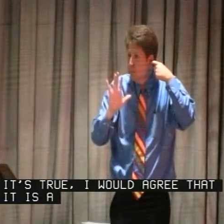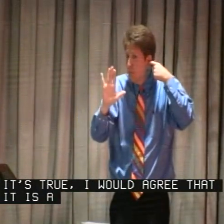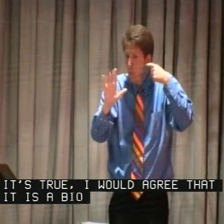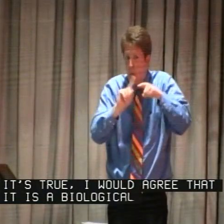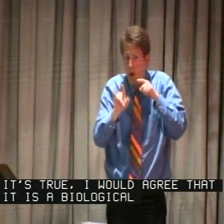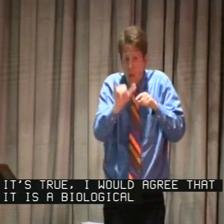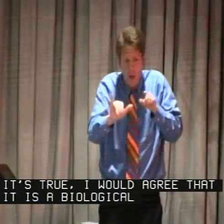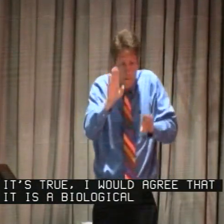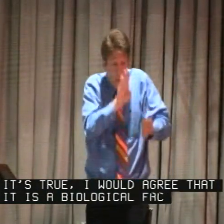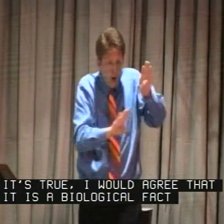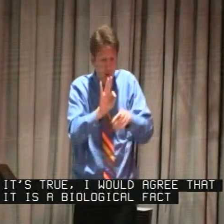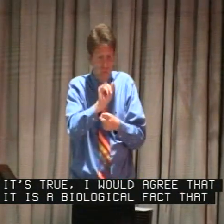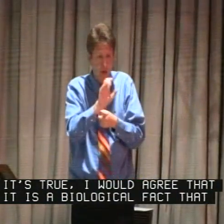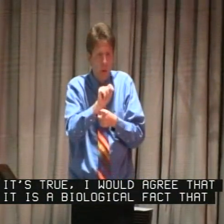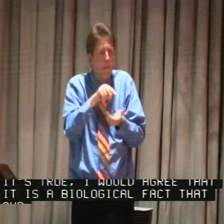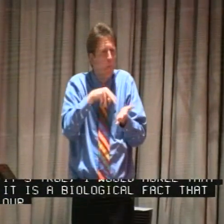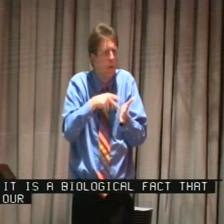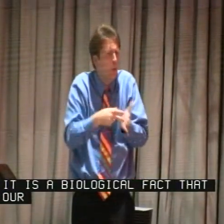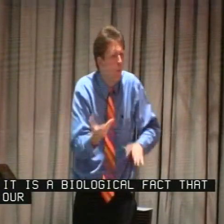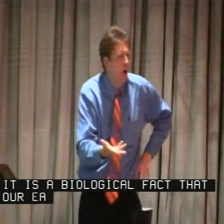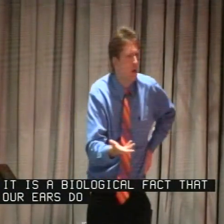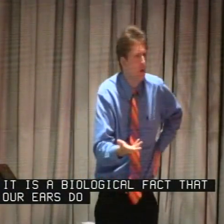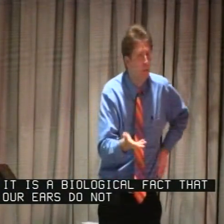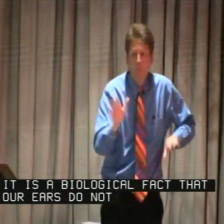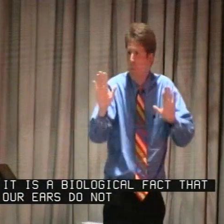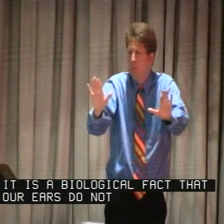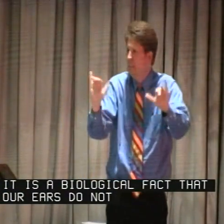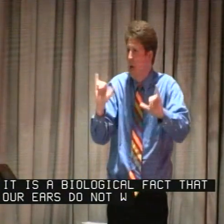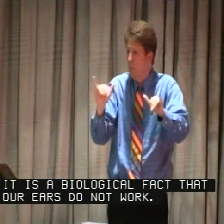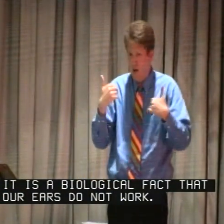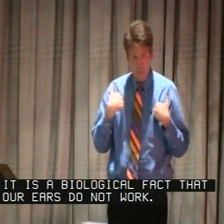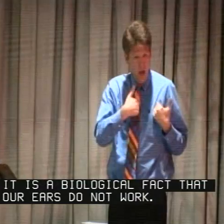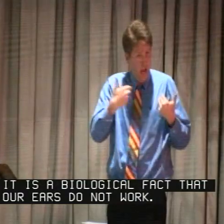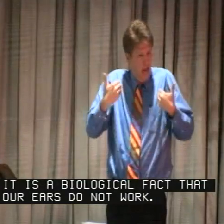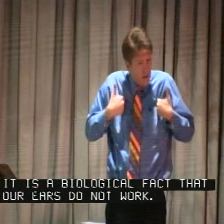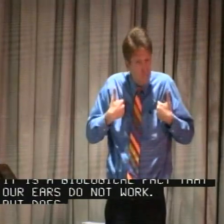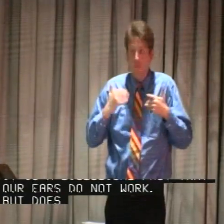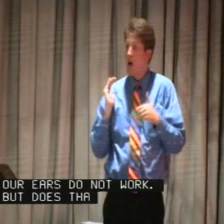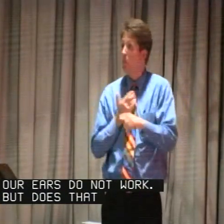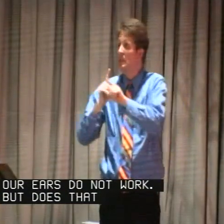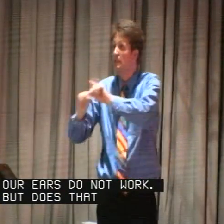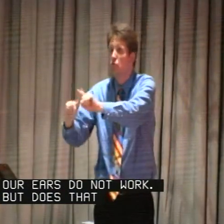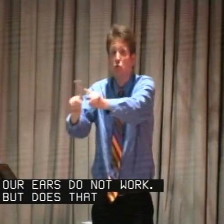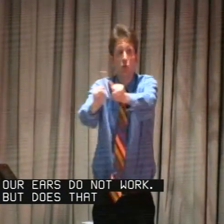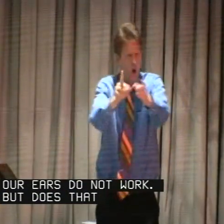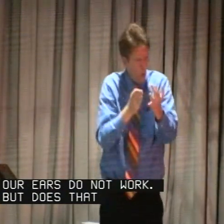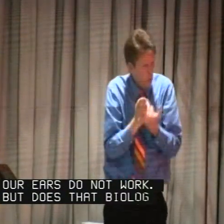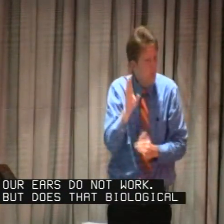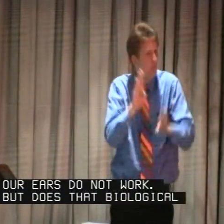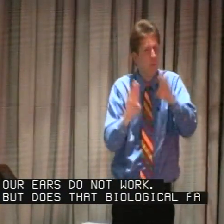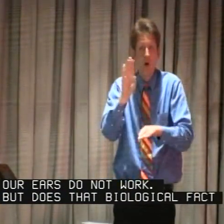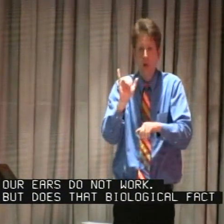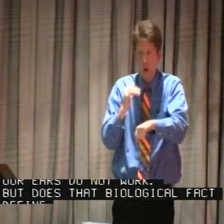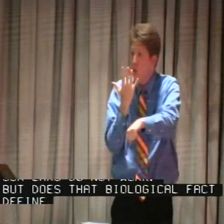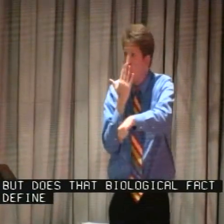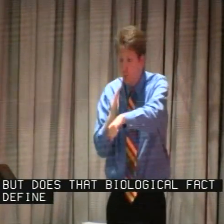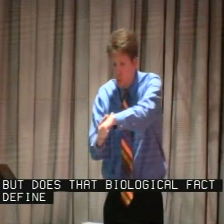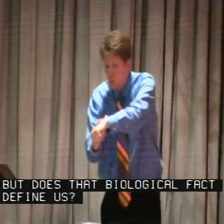work. But does that biological fact define us? Well, all of us have different